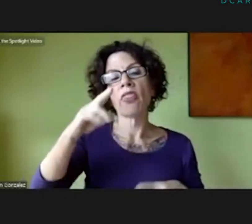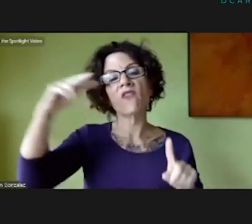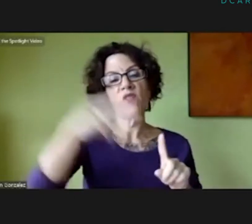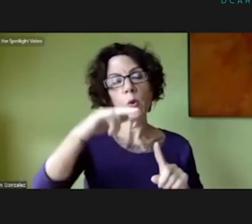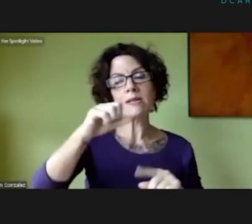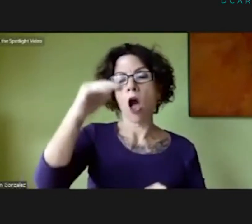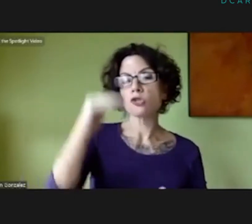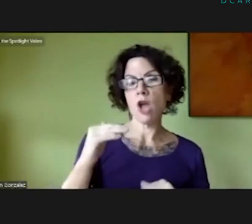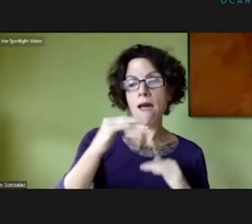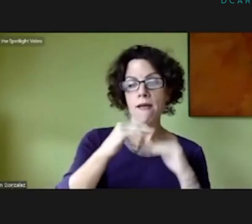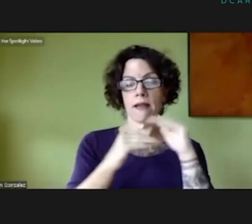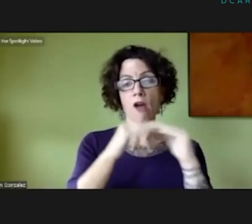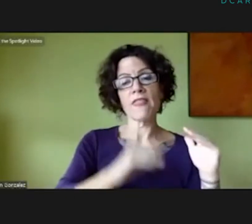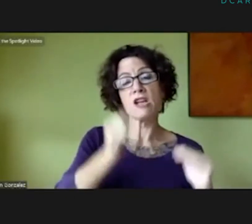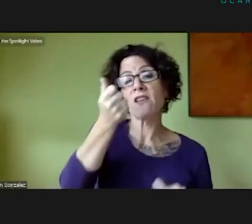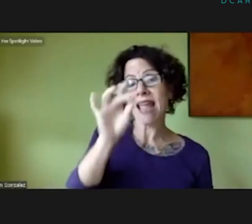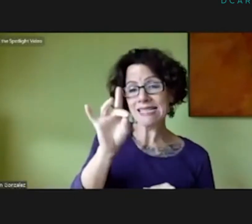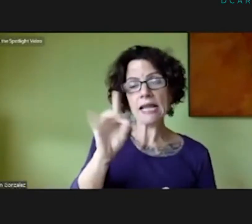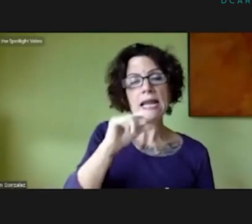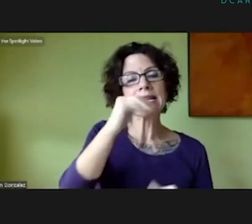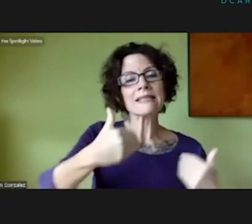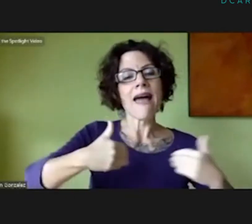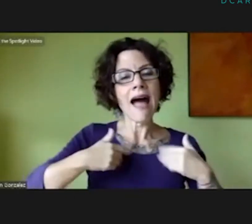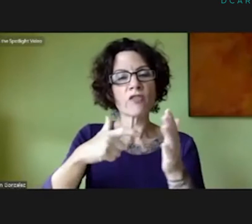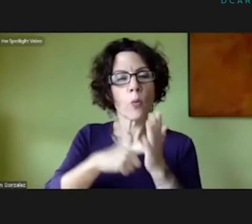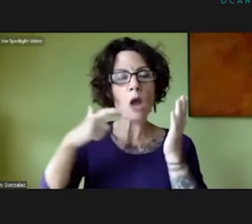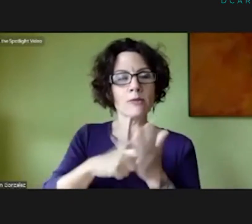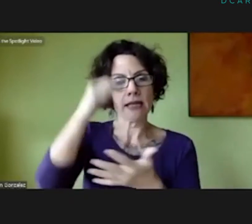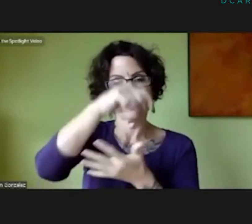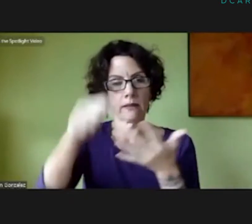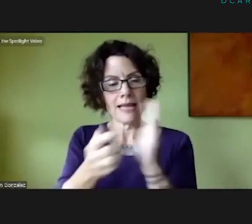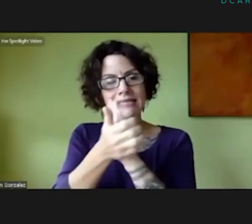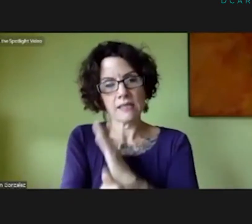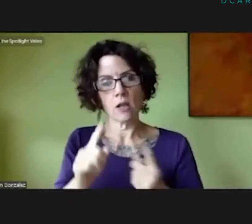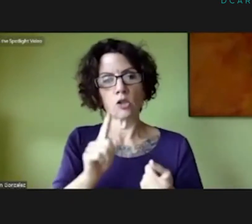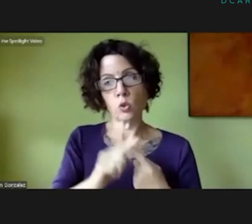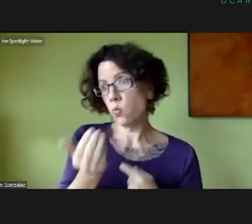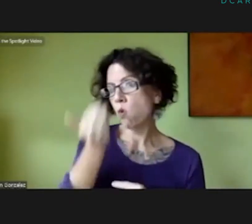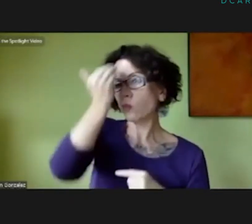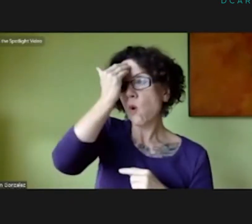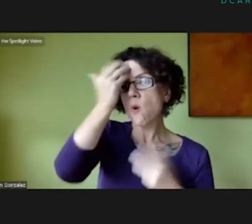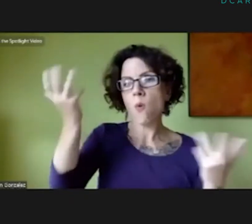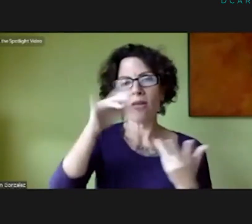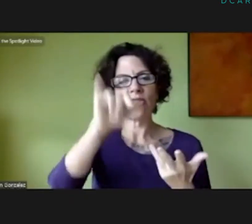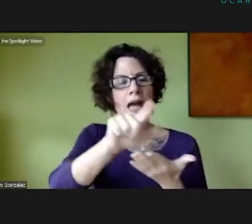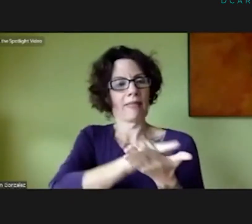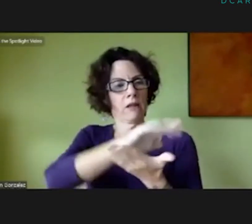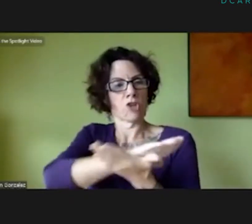The view is that a child under the age of 18 does not have the required skills or the